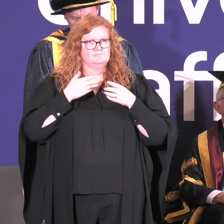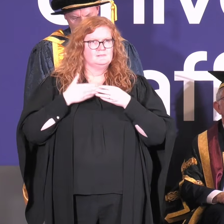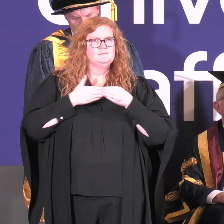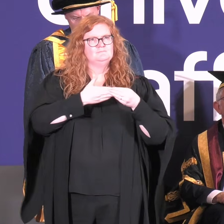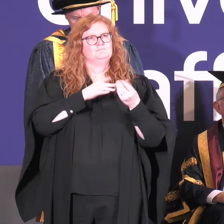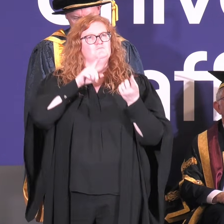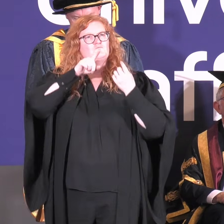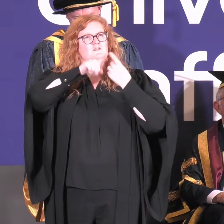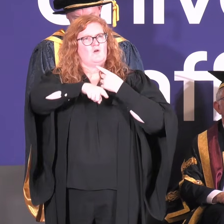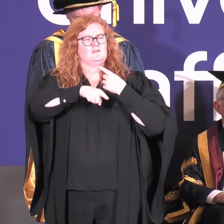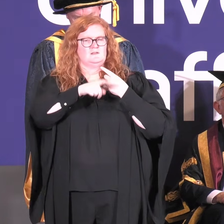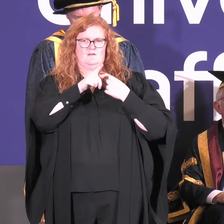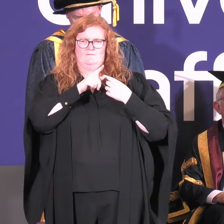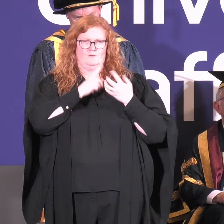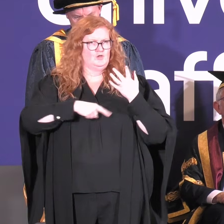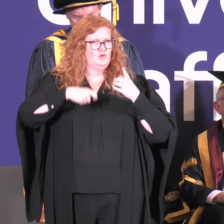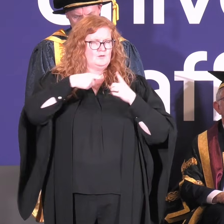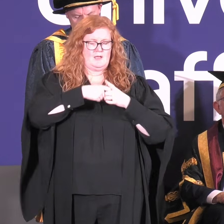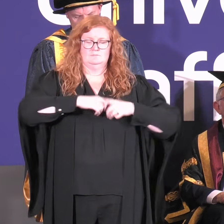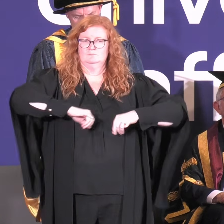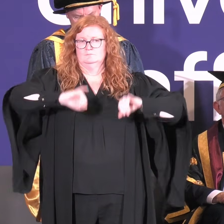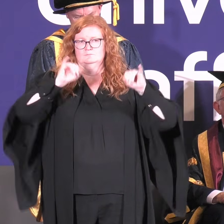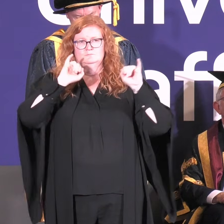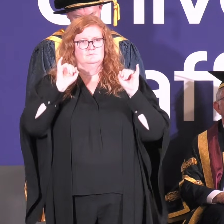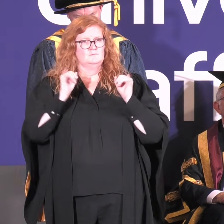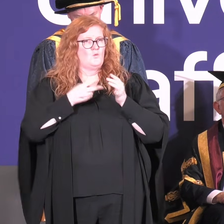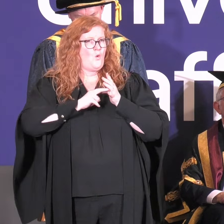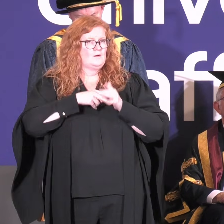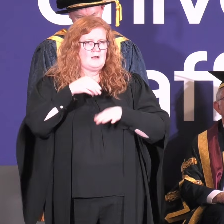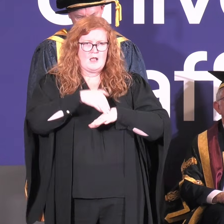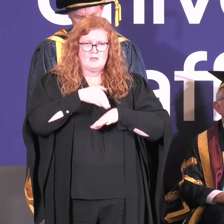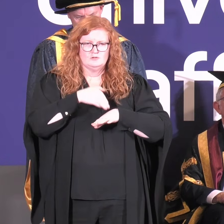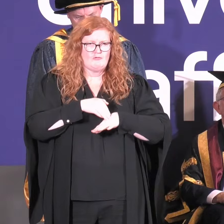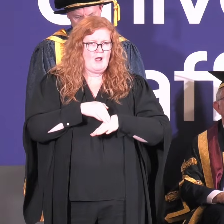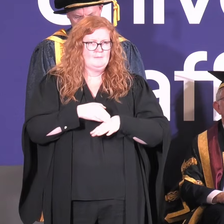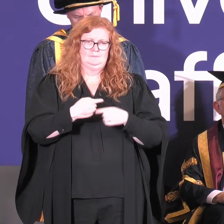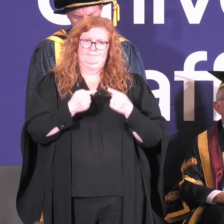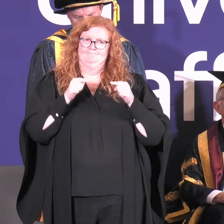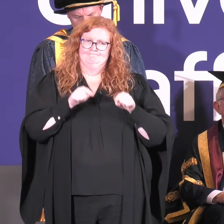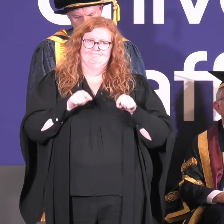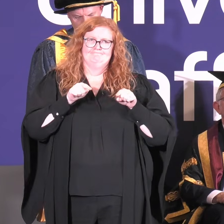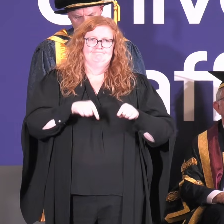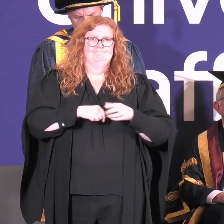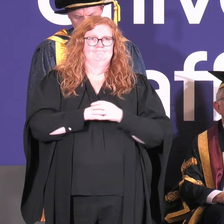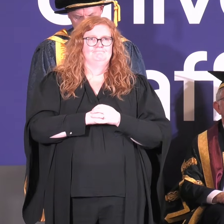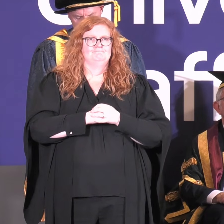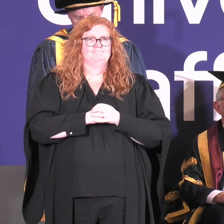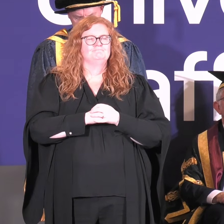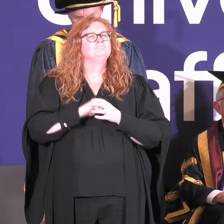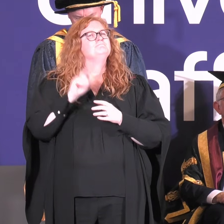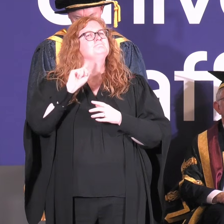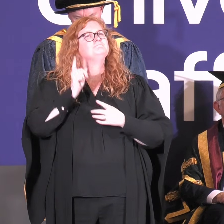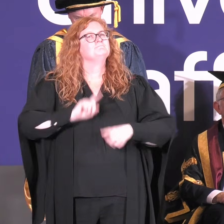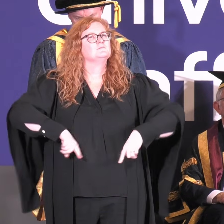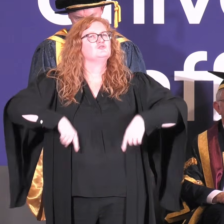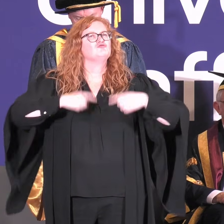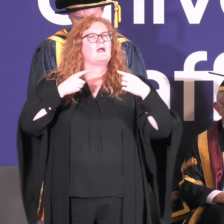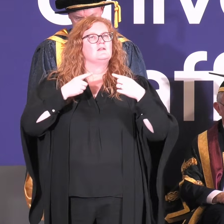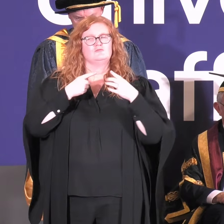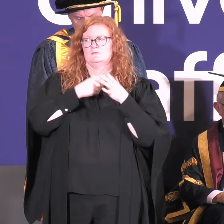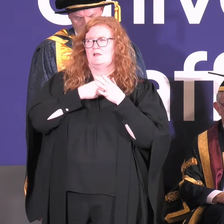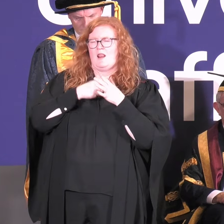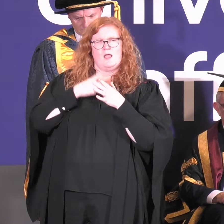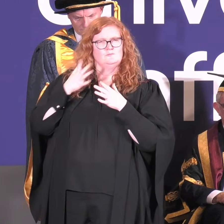some of the UK's most serious and organised crime threats. Whatever the challenge, Alex has been a